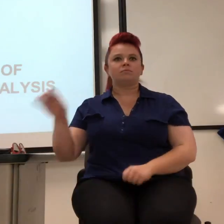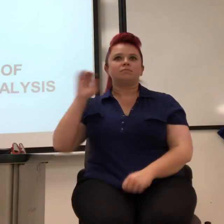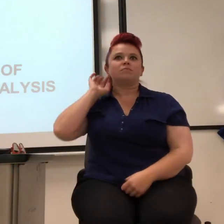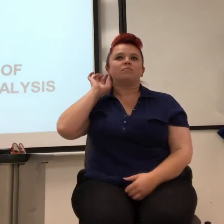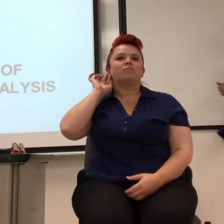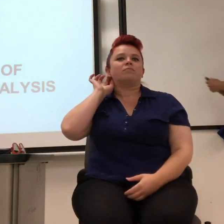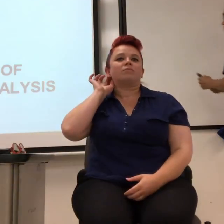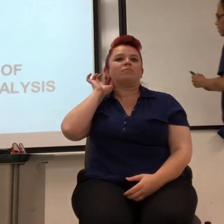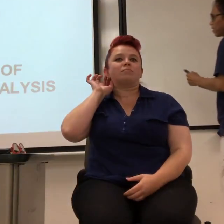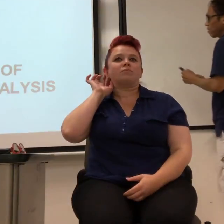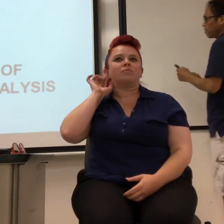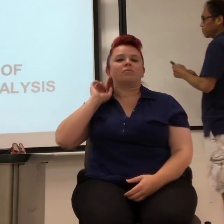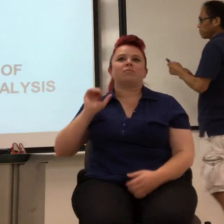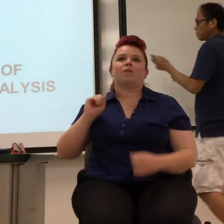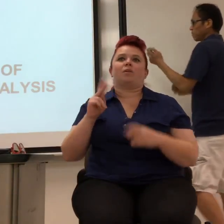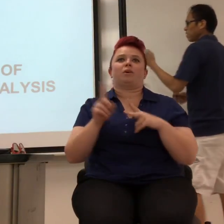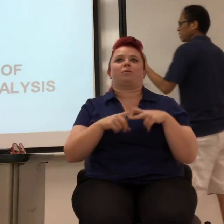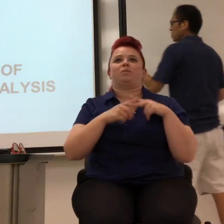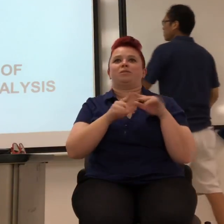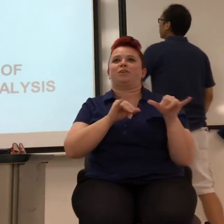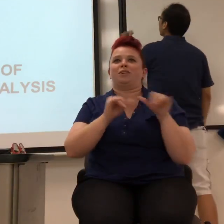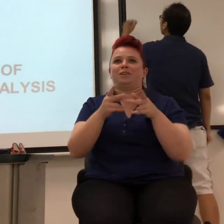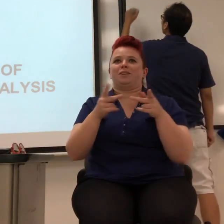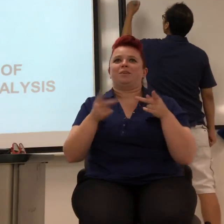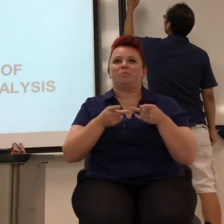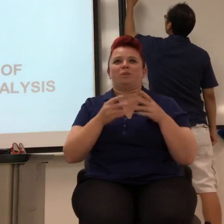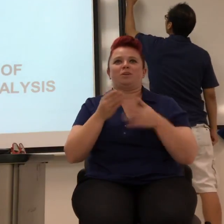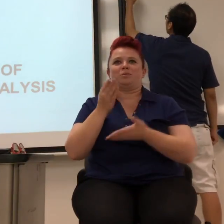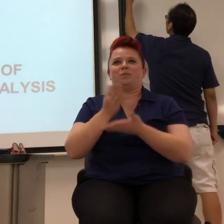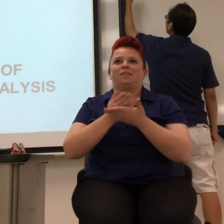Alright, let's get started. Here's where we left off.